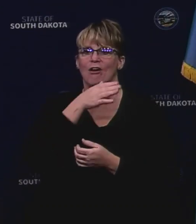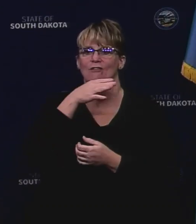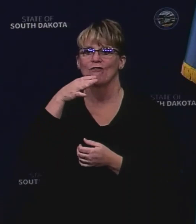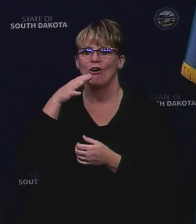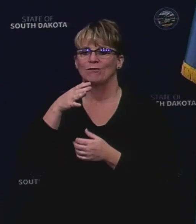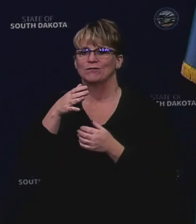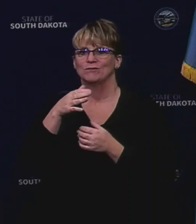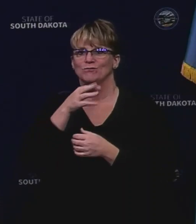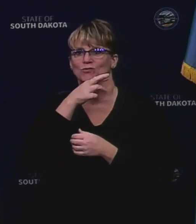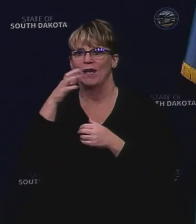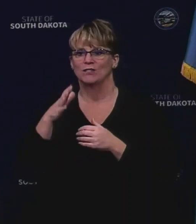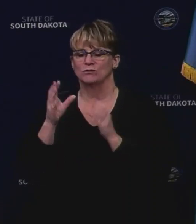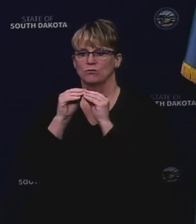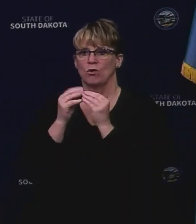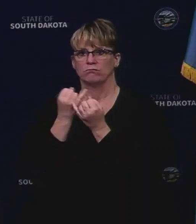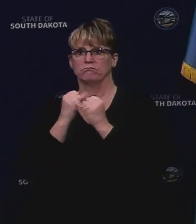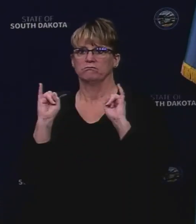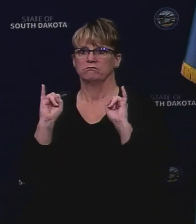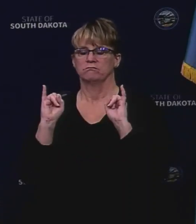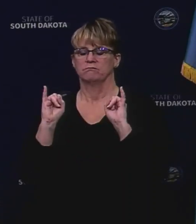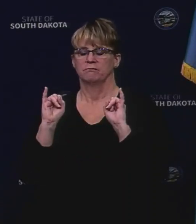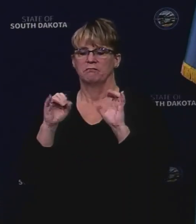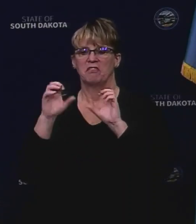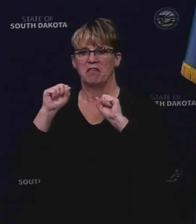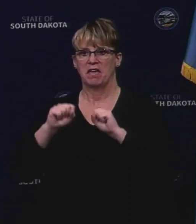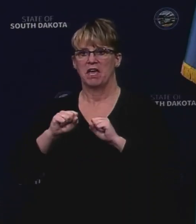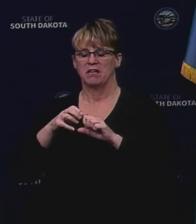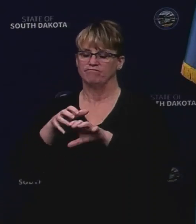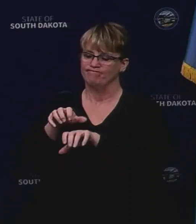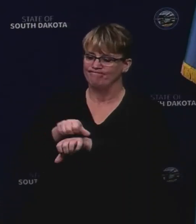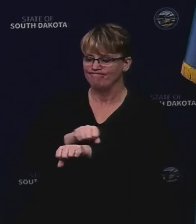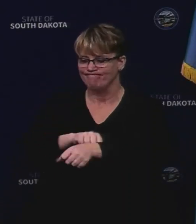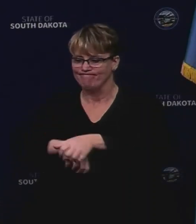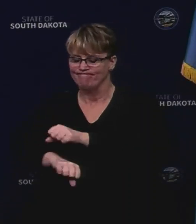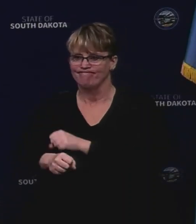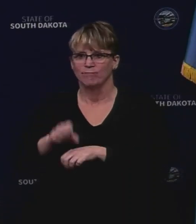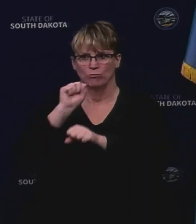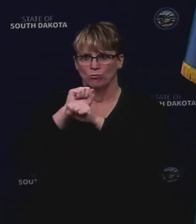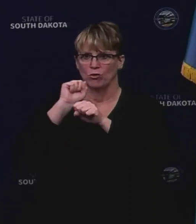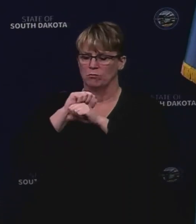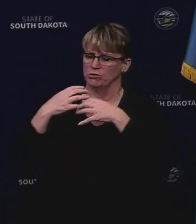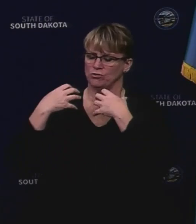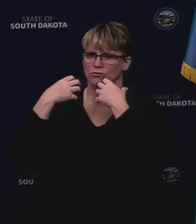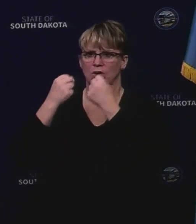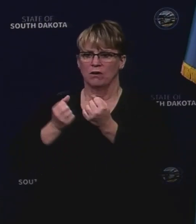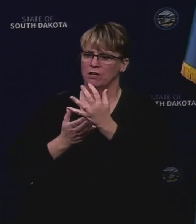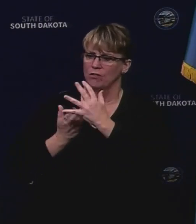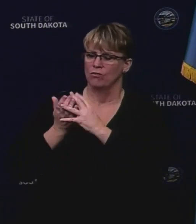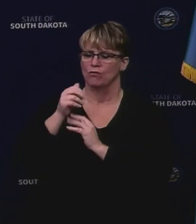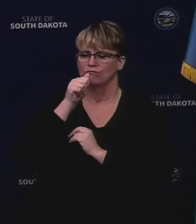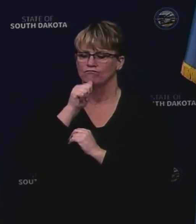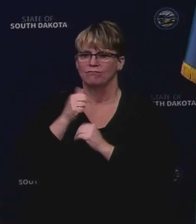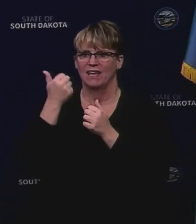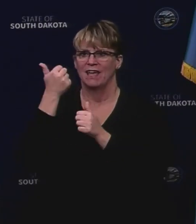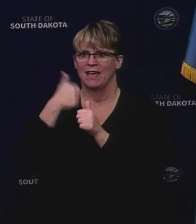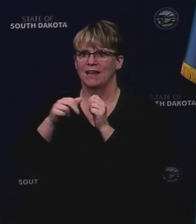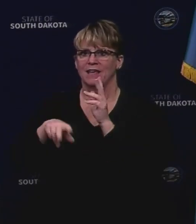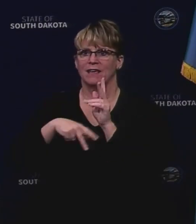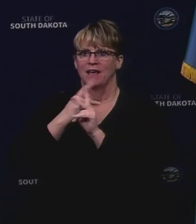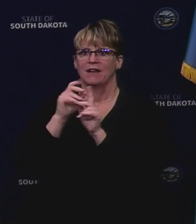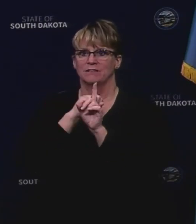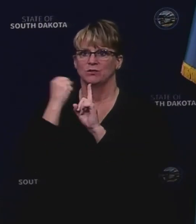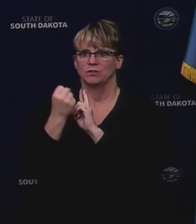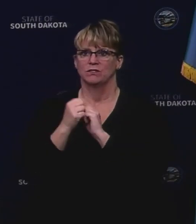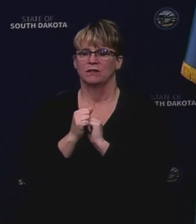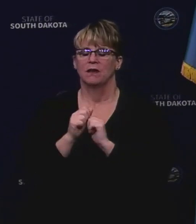to be independent. They tend to think they can pull themselves up by their bootstraps and be strong and get through any kind of situation. But